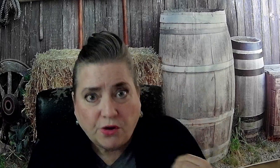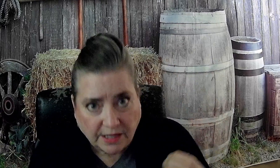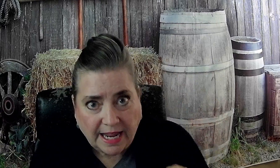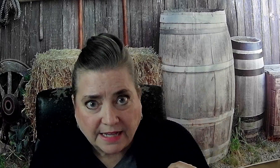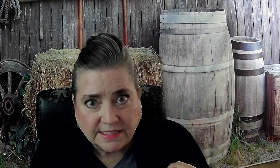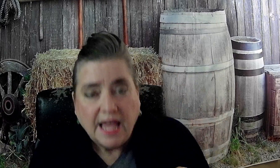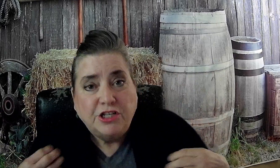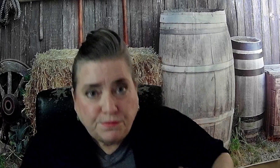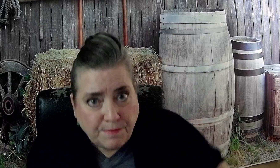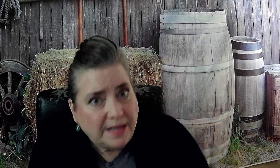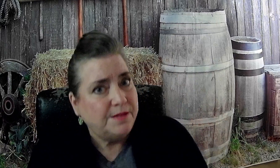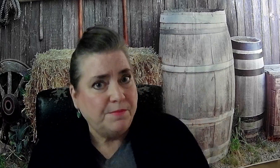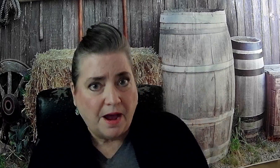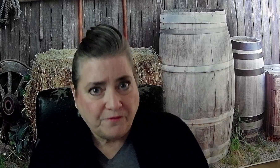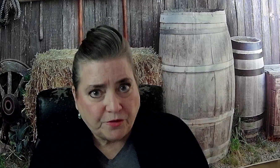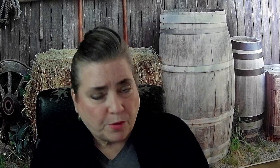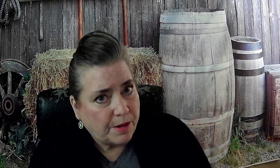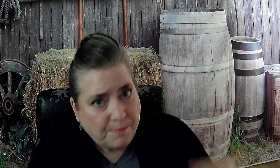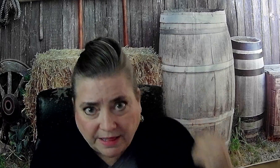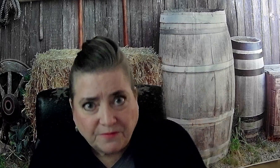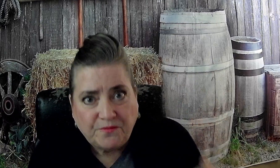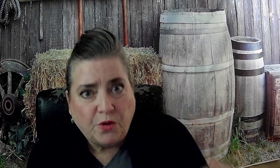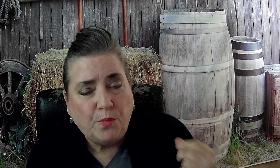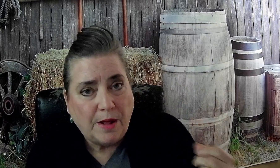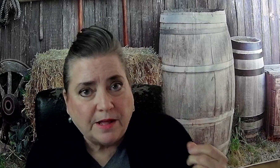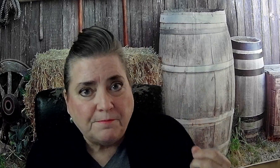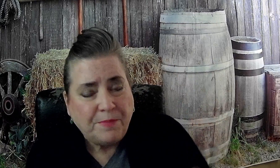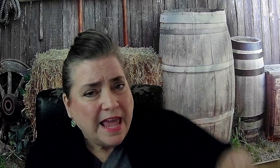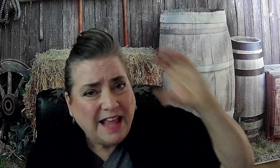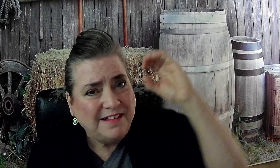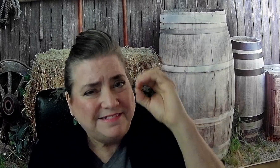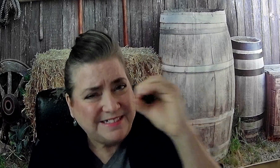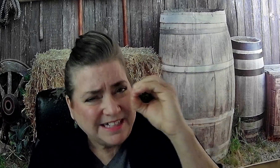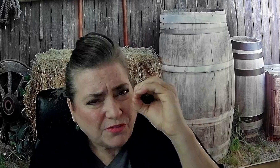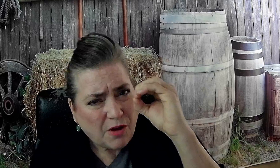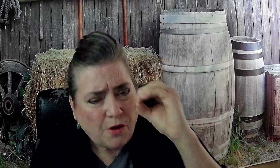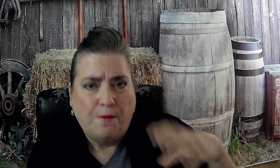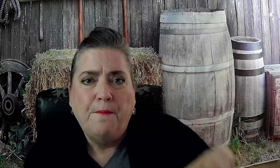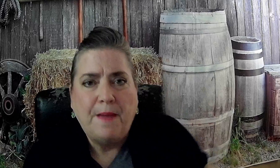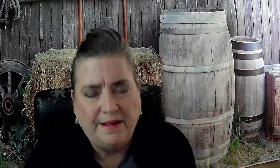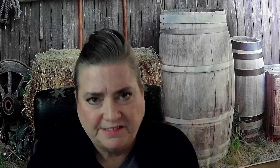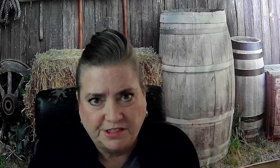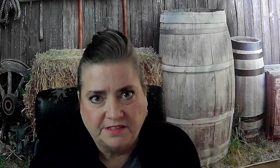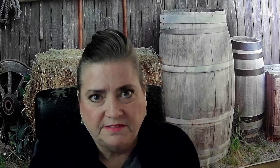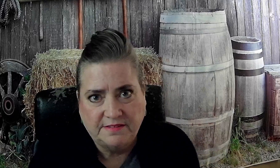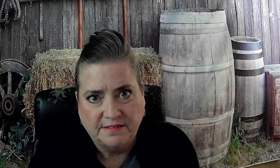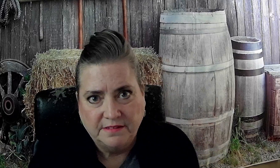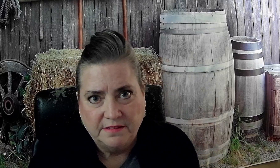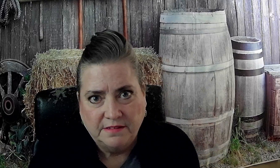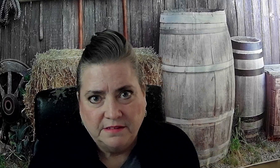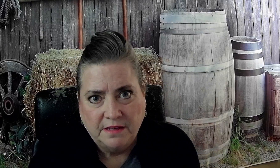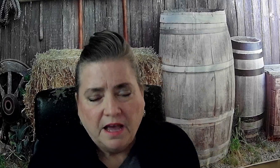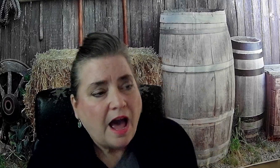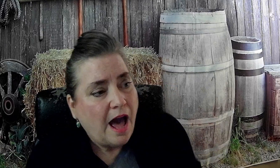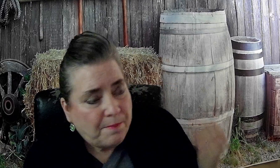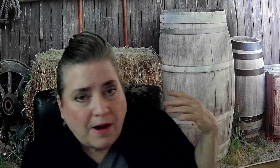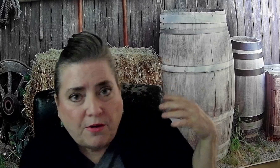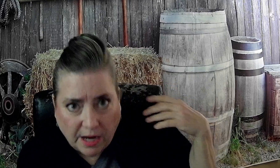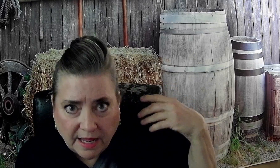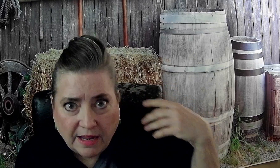land to make them comfortable and make them feel welcome, and 0 passages about hurting